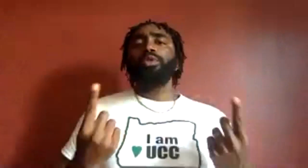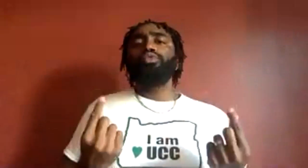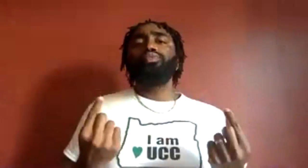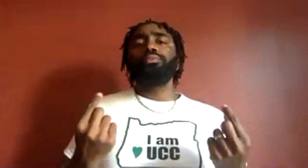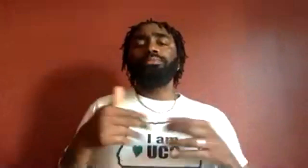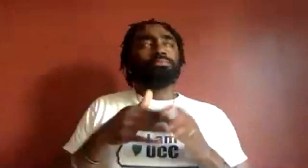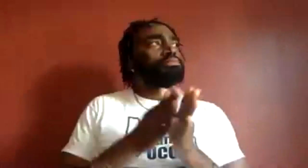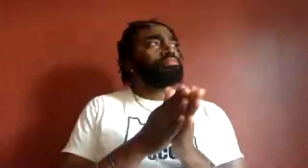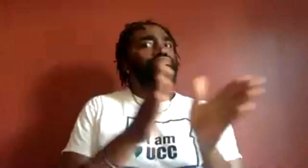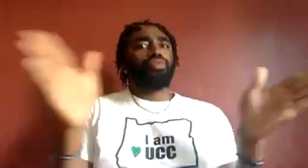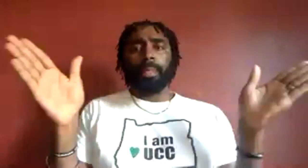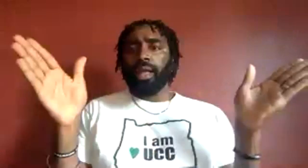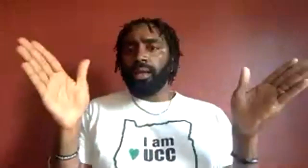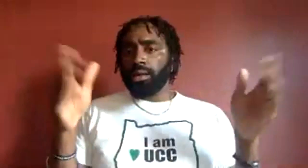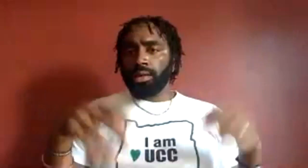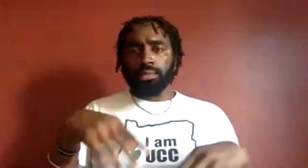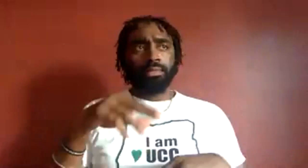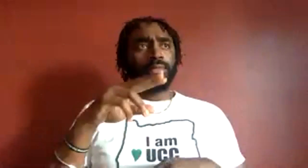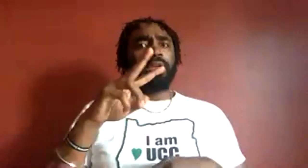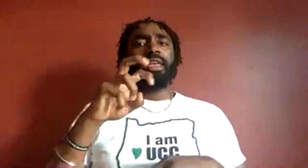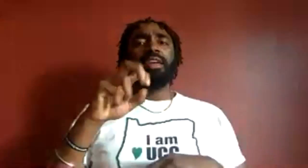and being careful of what we do in general.